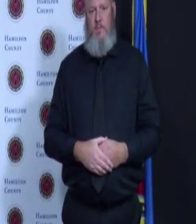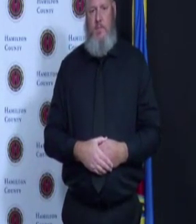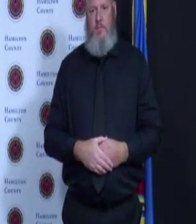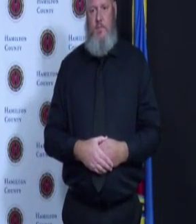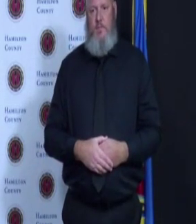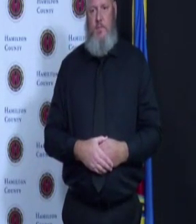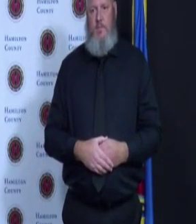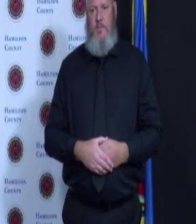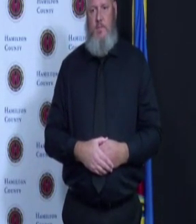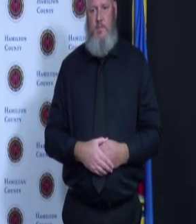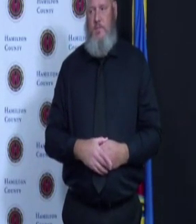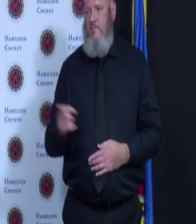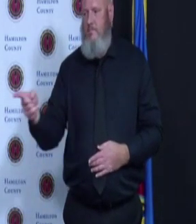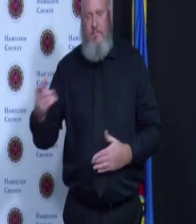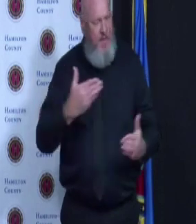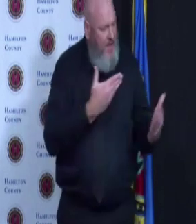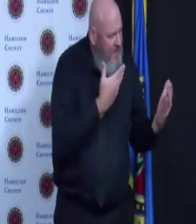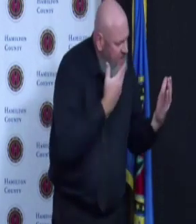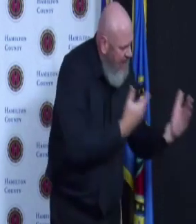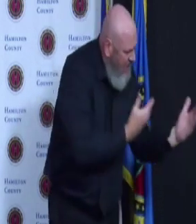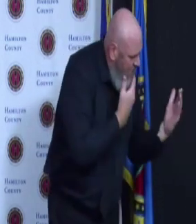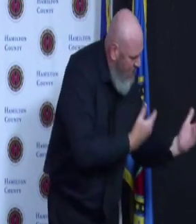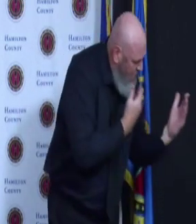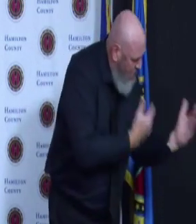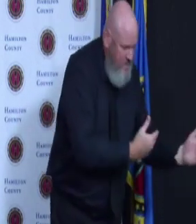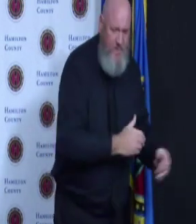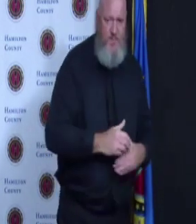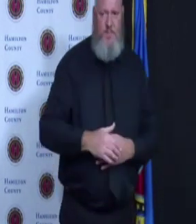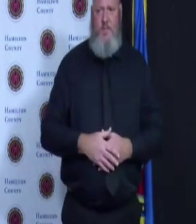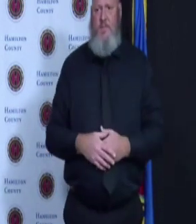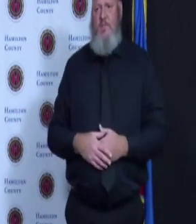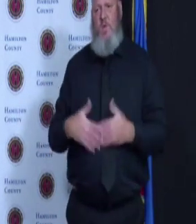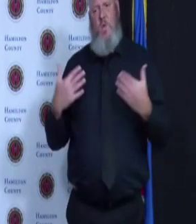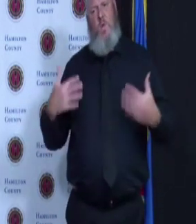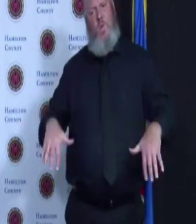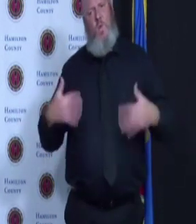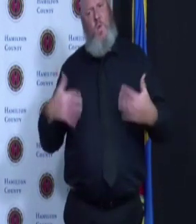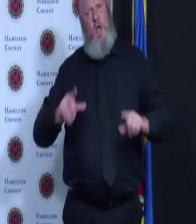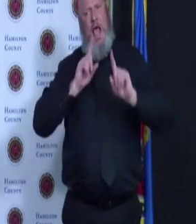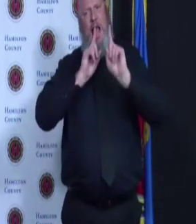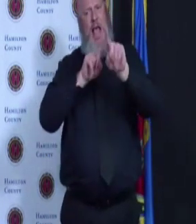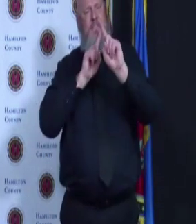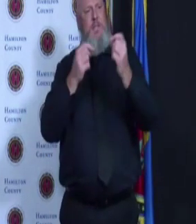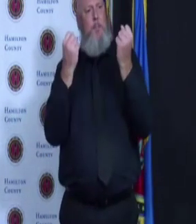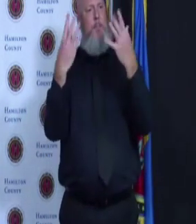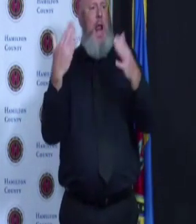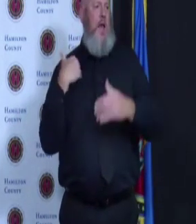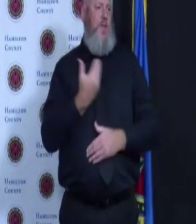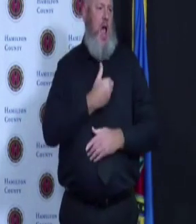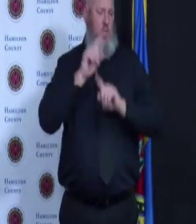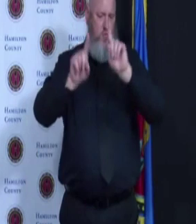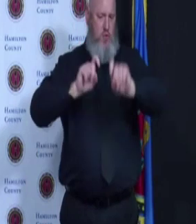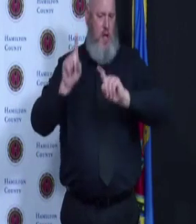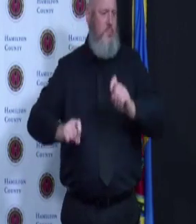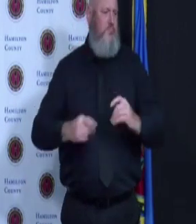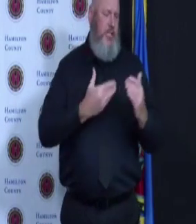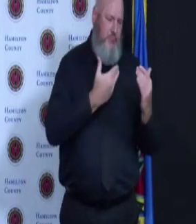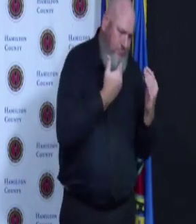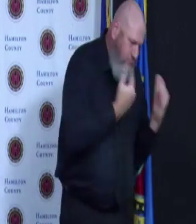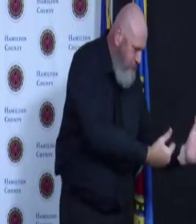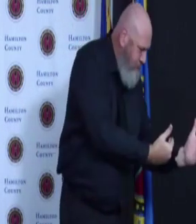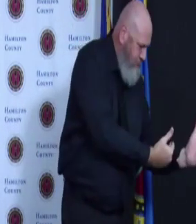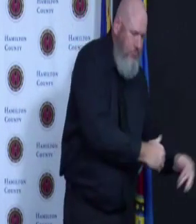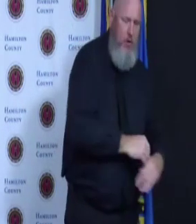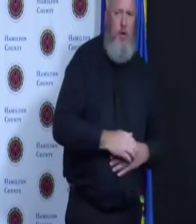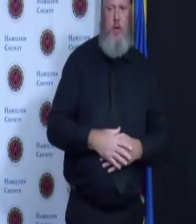Thank you, Krista. Really great information. I think you've already answered a lot of the questions that we've been hearing. A couple of housekeeping